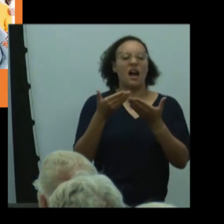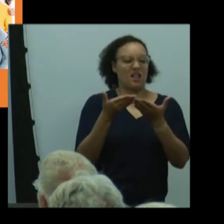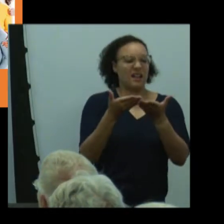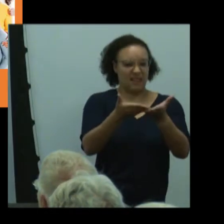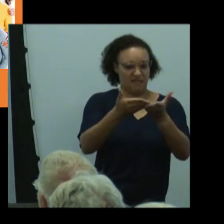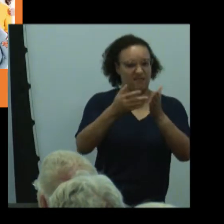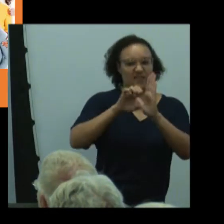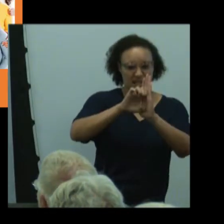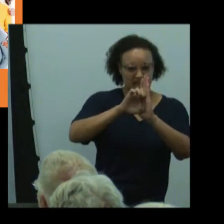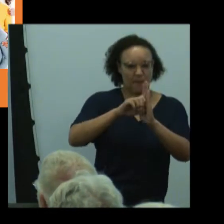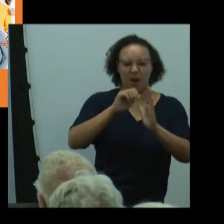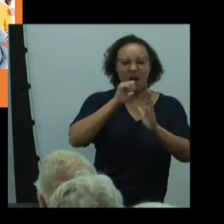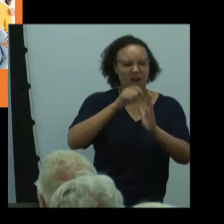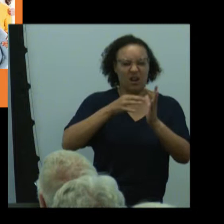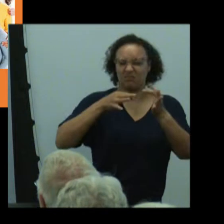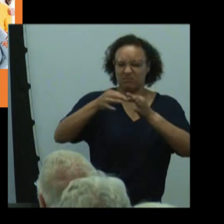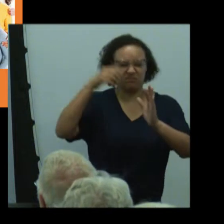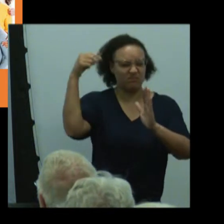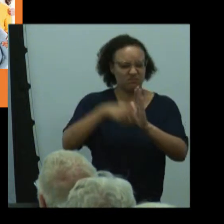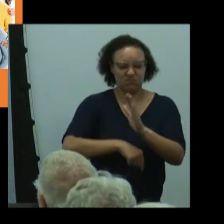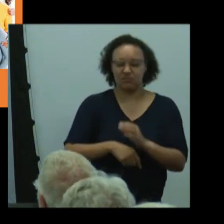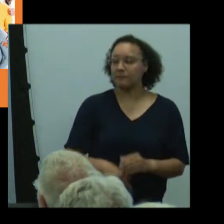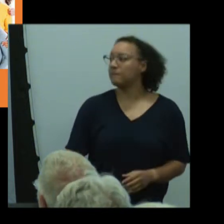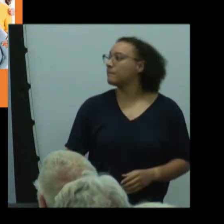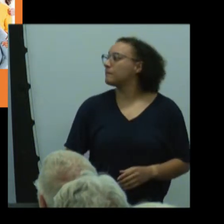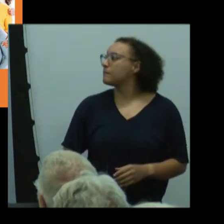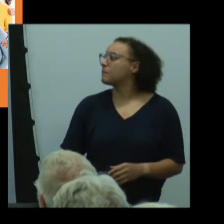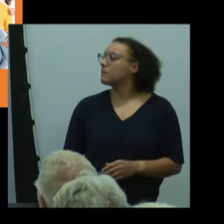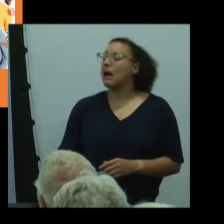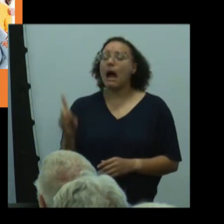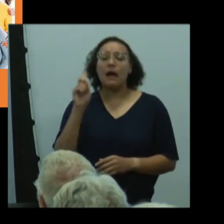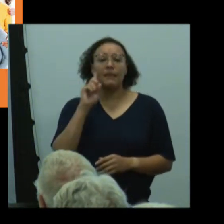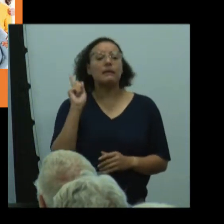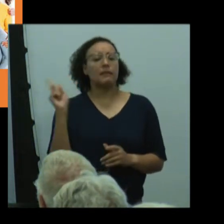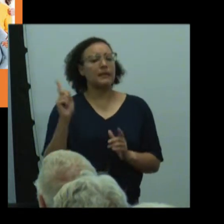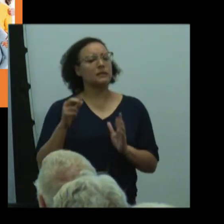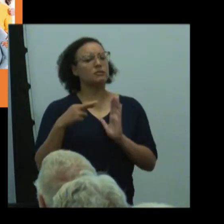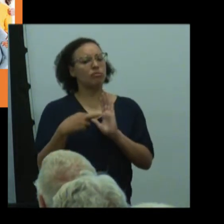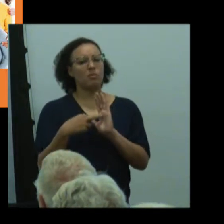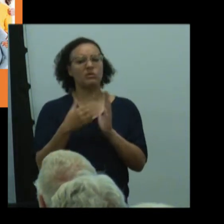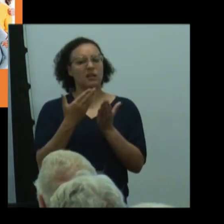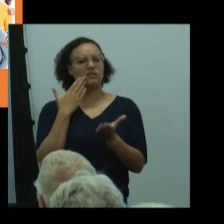So let's say, and I think this reflects somewhat the Ohio view, let's say